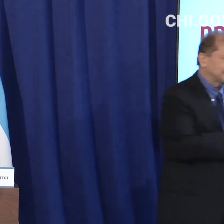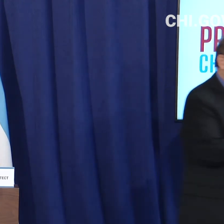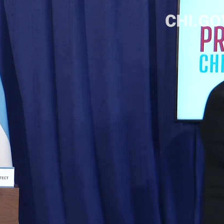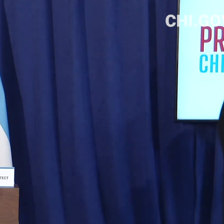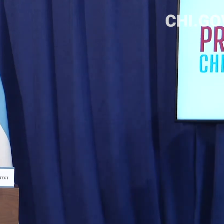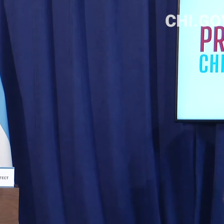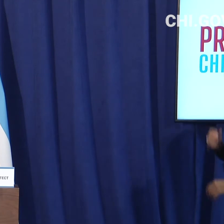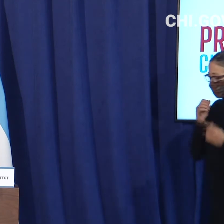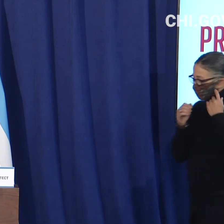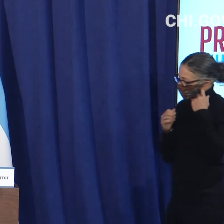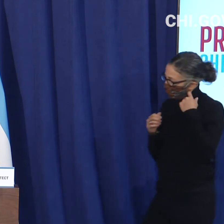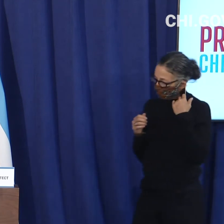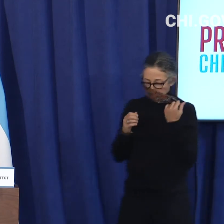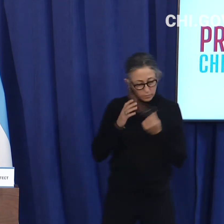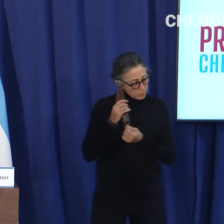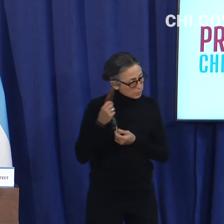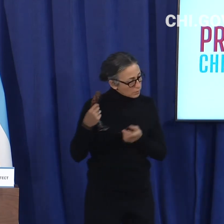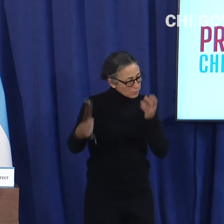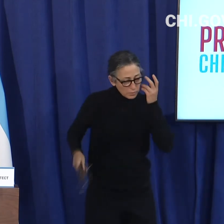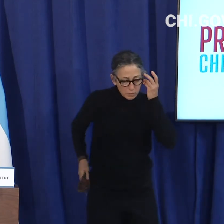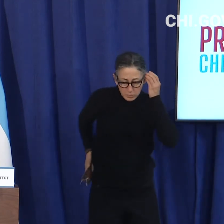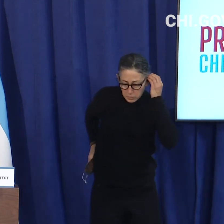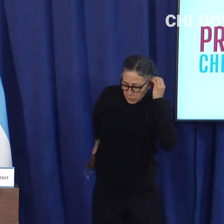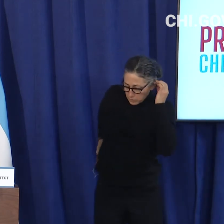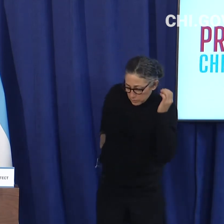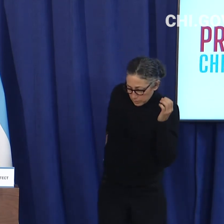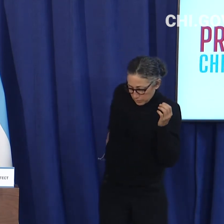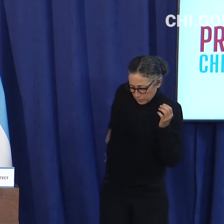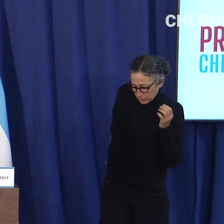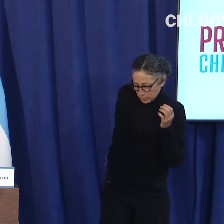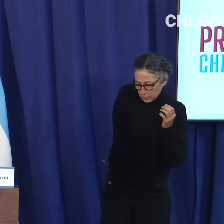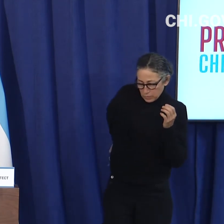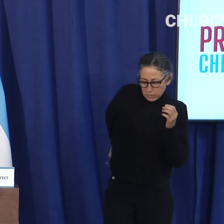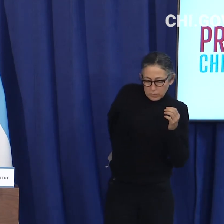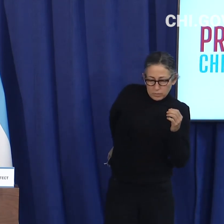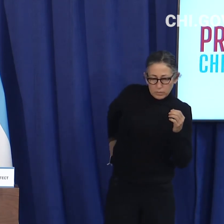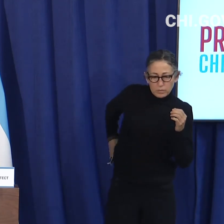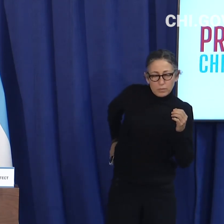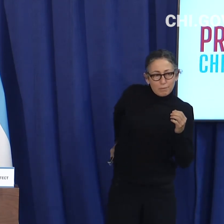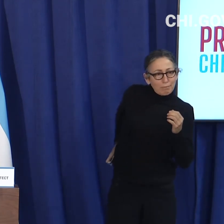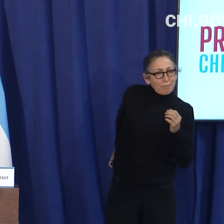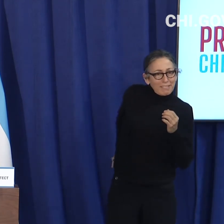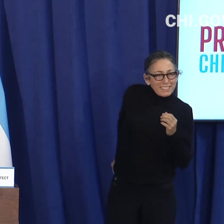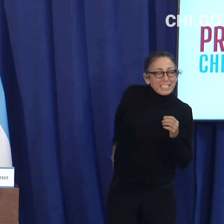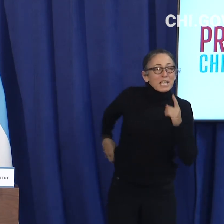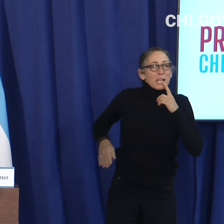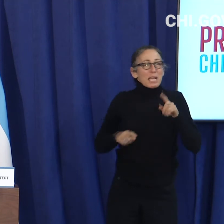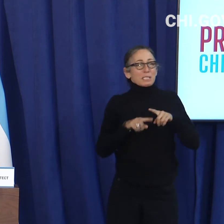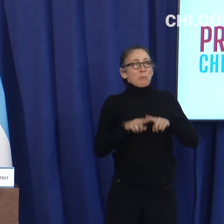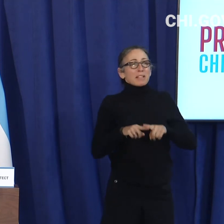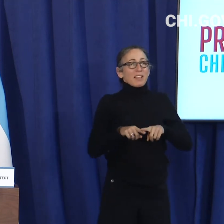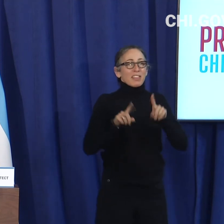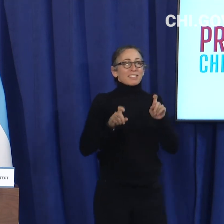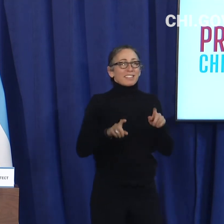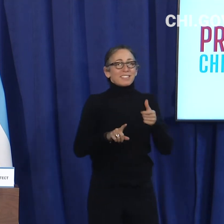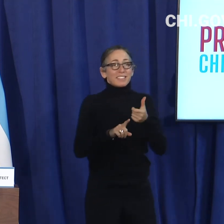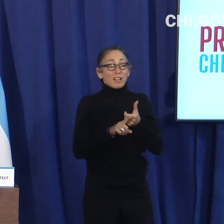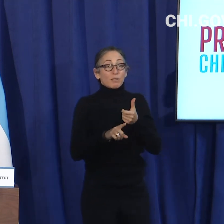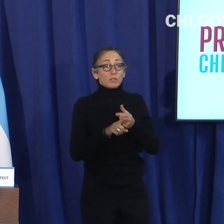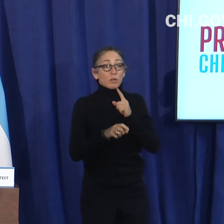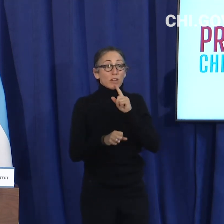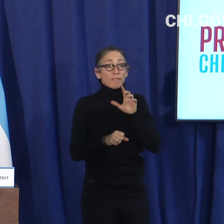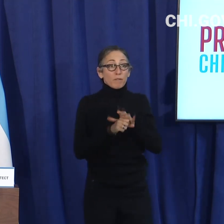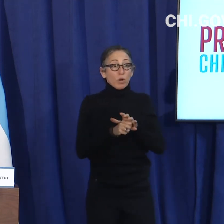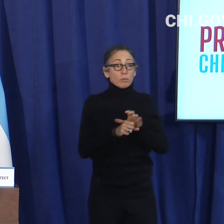confirmed cases are based on the kind of test that someone has had to diagnose them with COVID. And so the confirmed cases